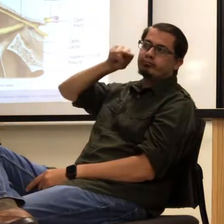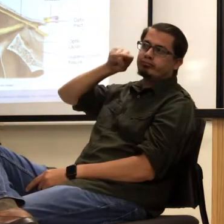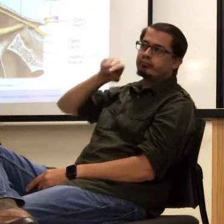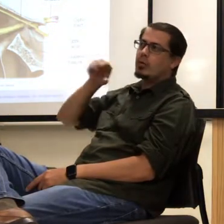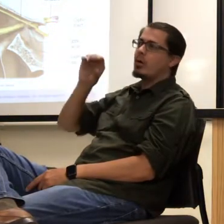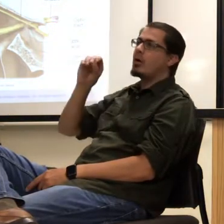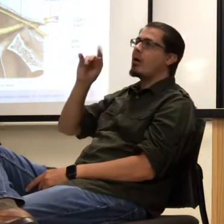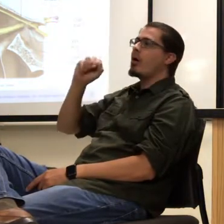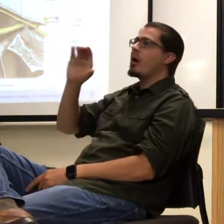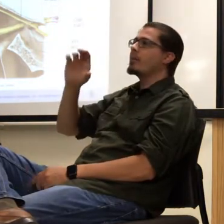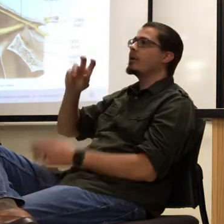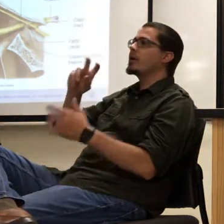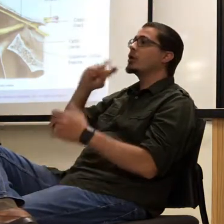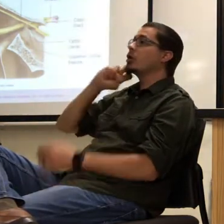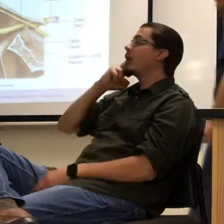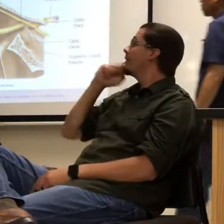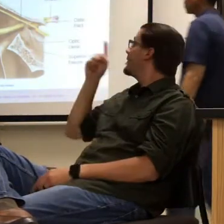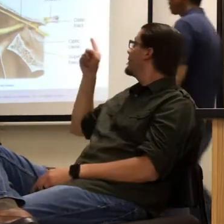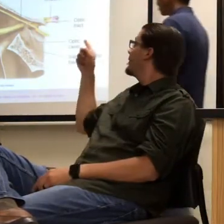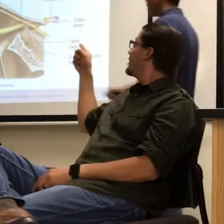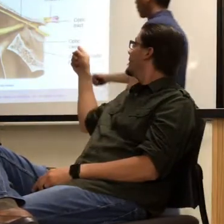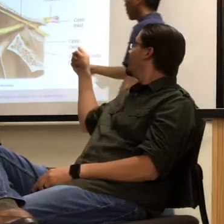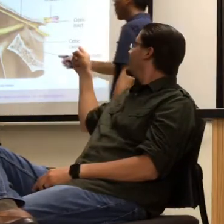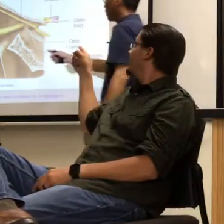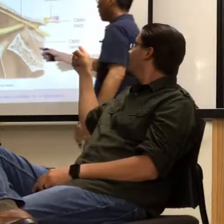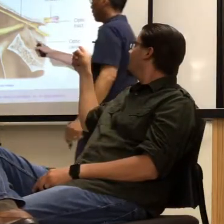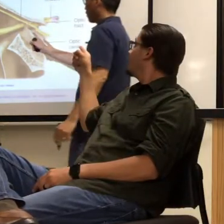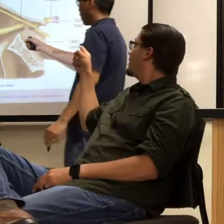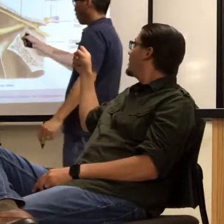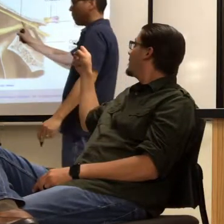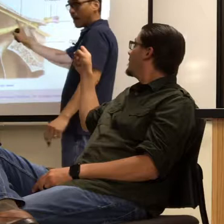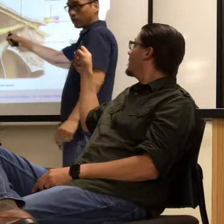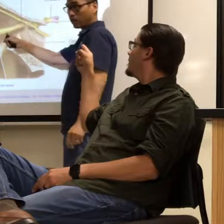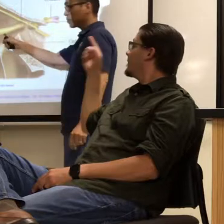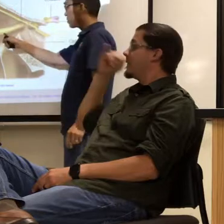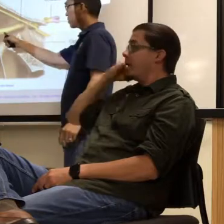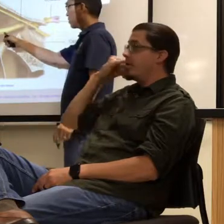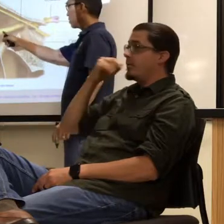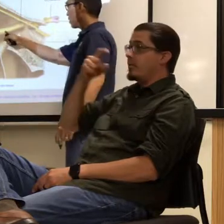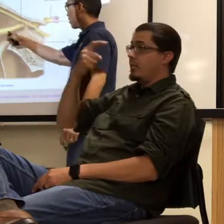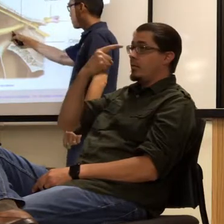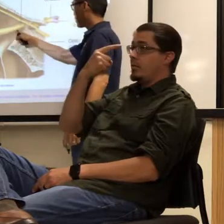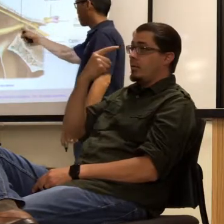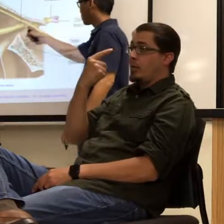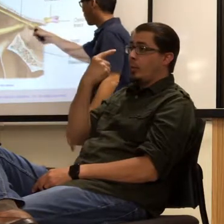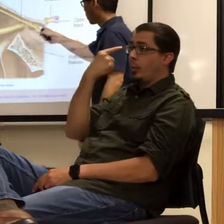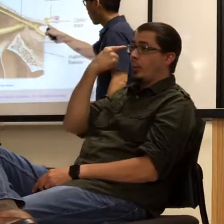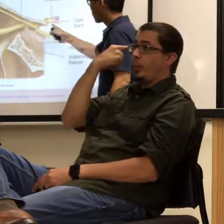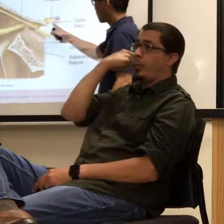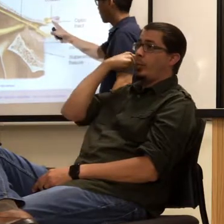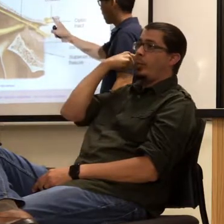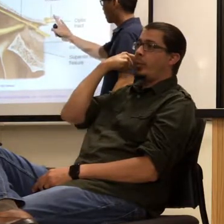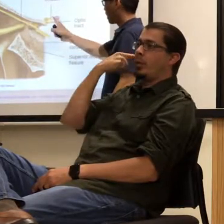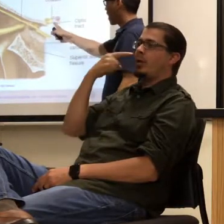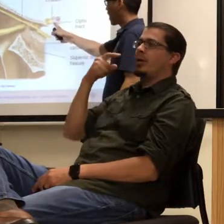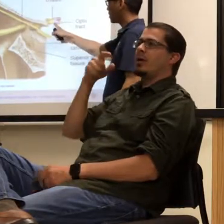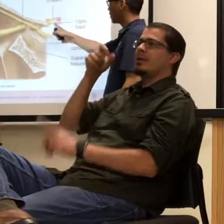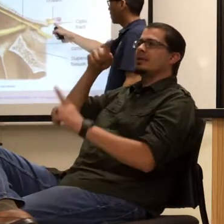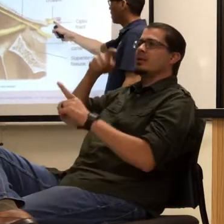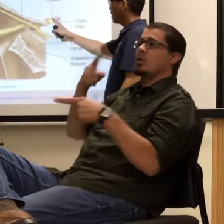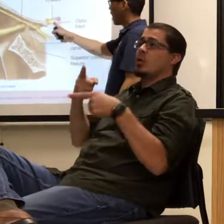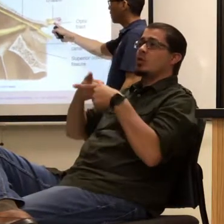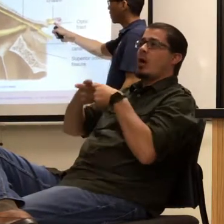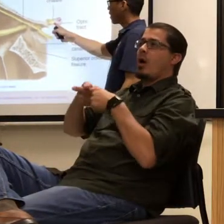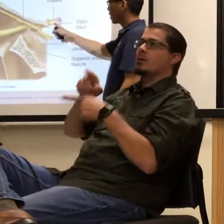The optic nerve is right here. However, if you follow it backwards, the signals get crossed at the optic